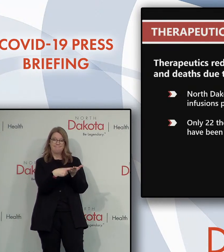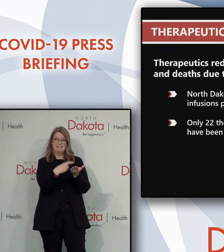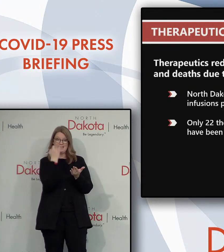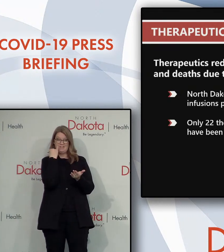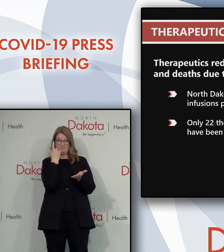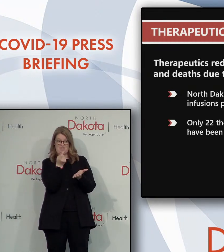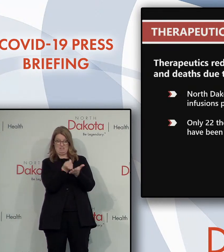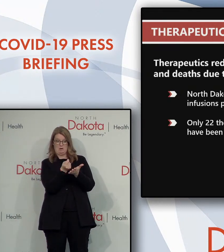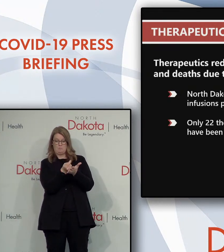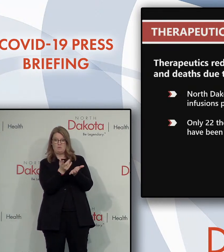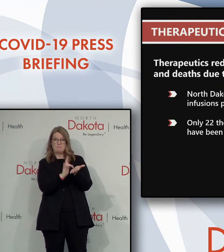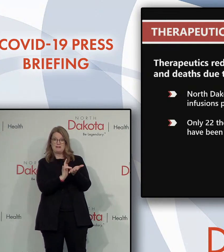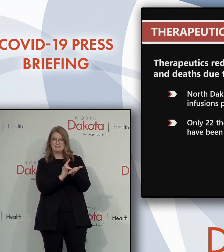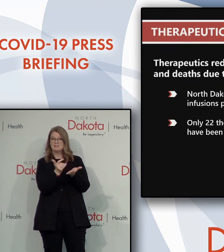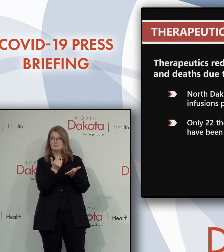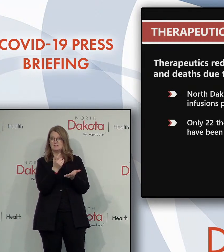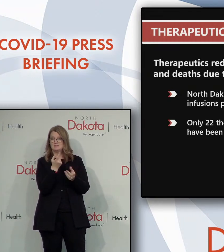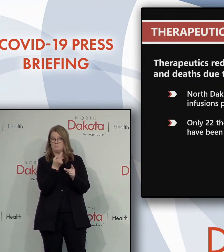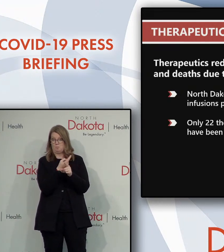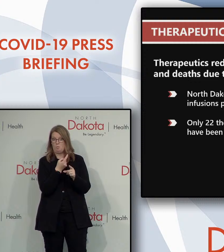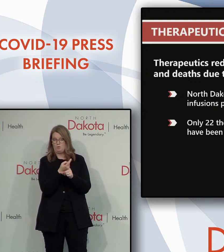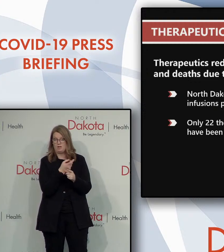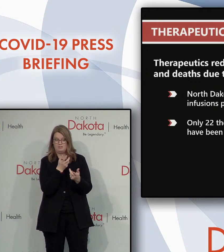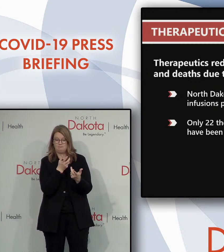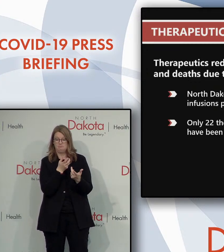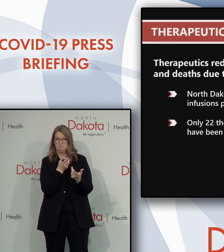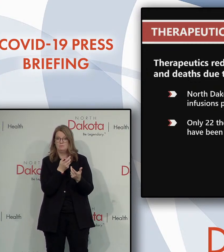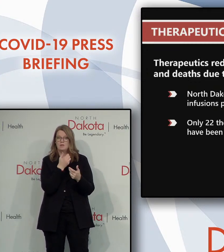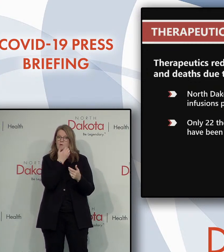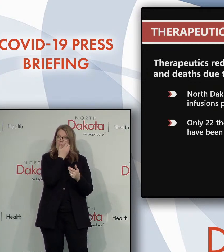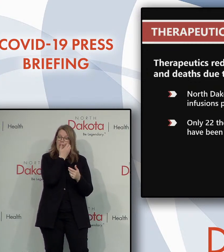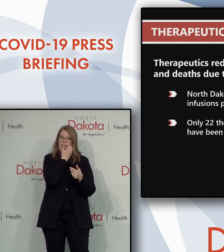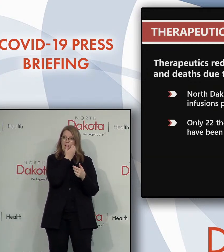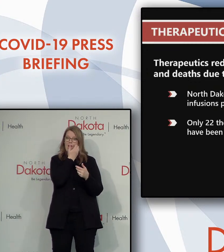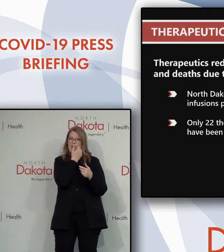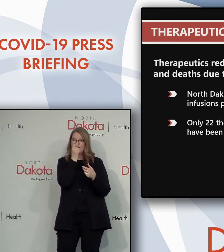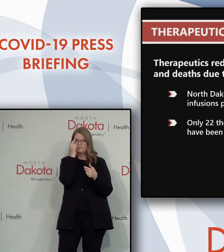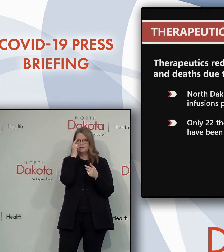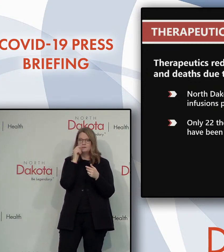right for you. But as I shared at the outset, of the